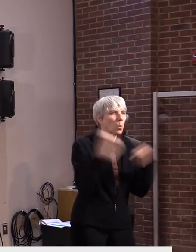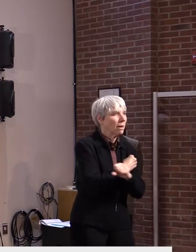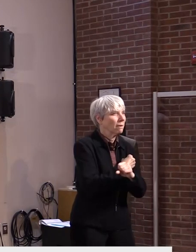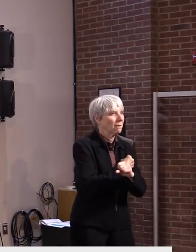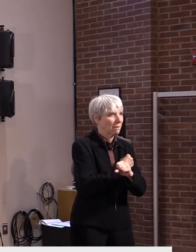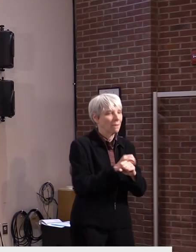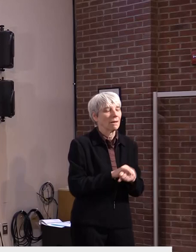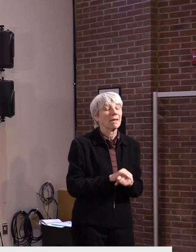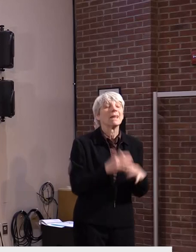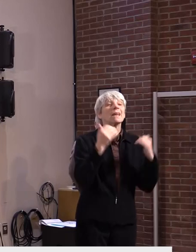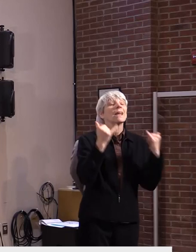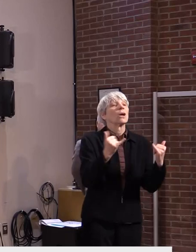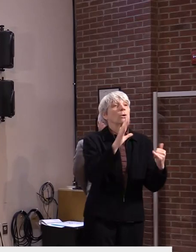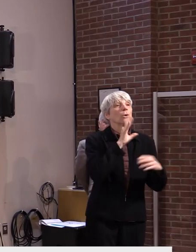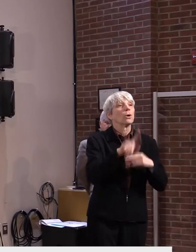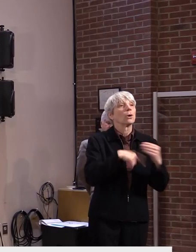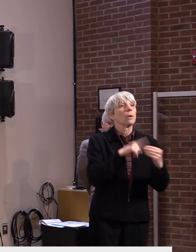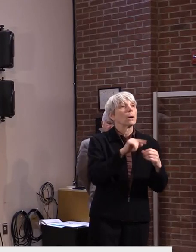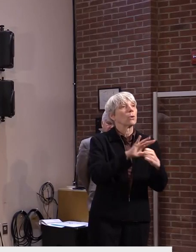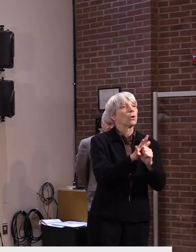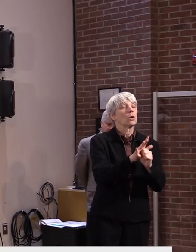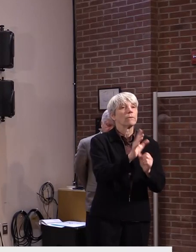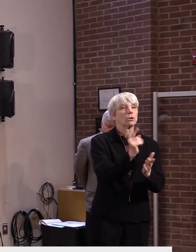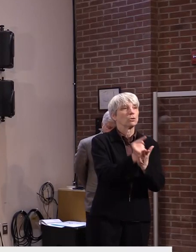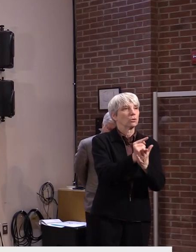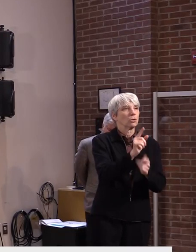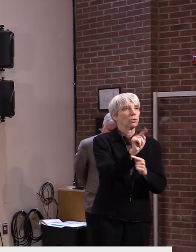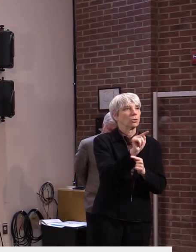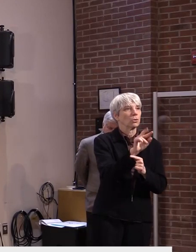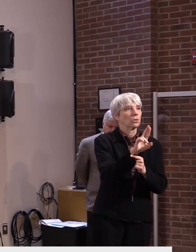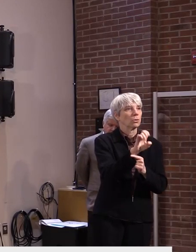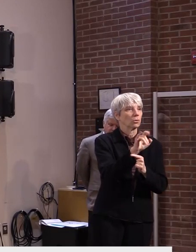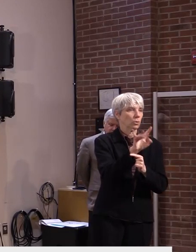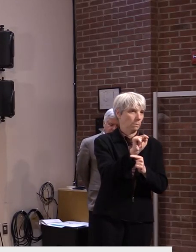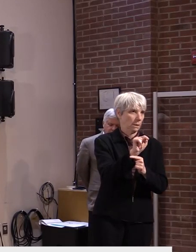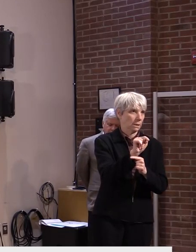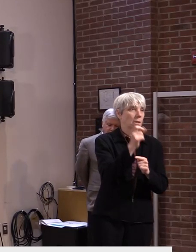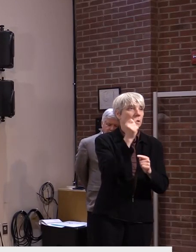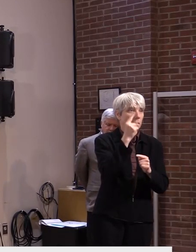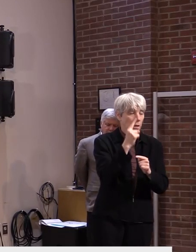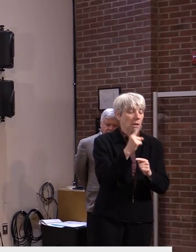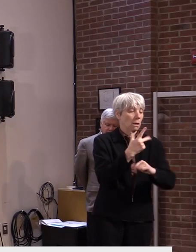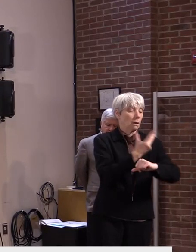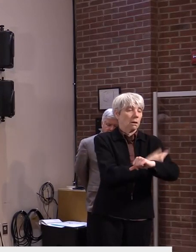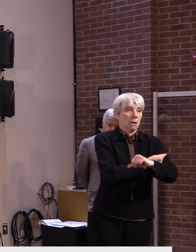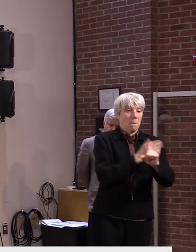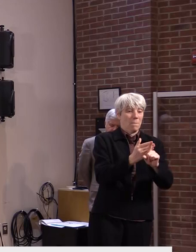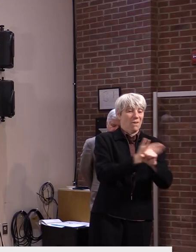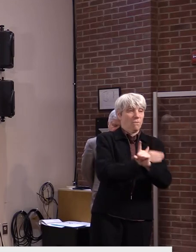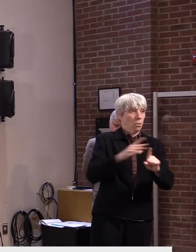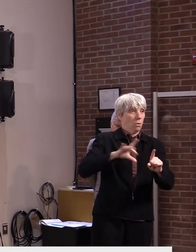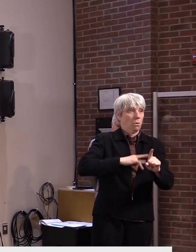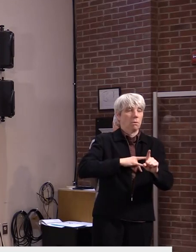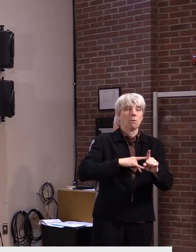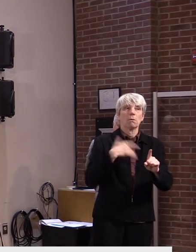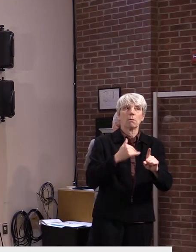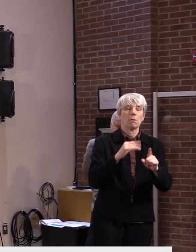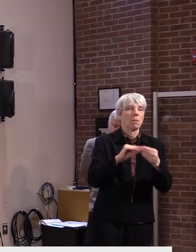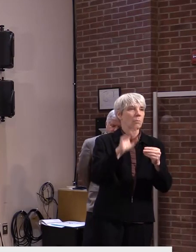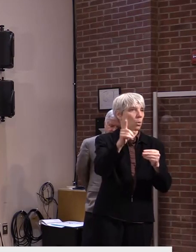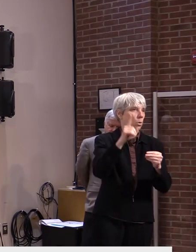treatments. Vaccination is still the most important way we greatly reduce the chances of getting severely